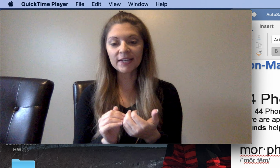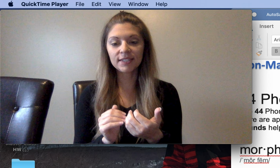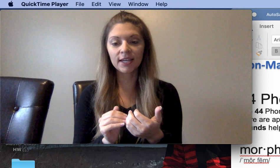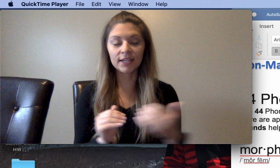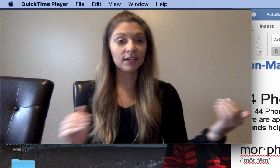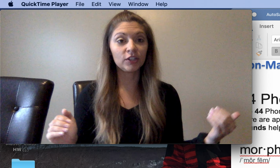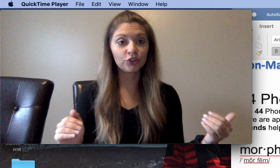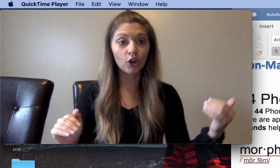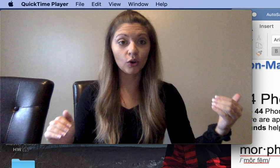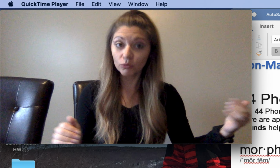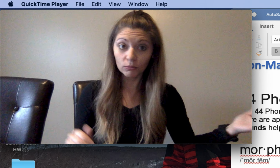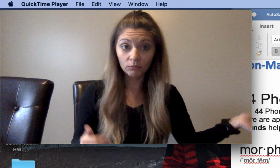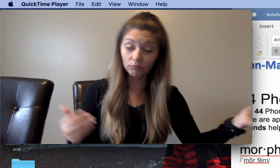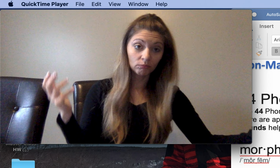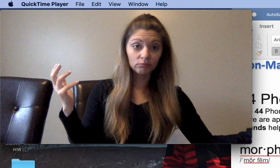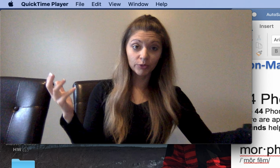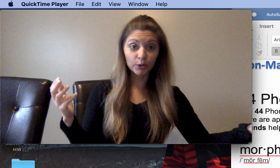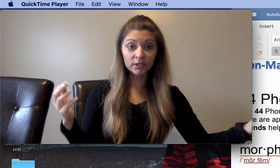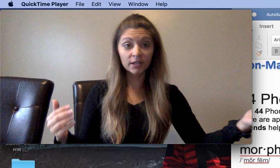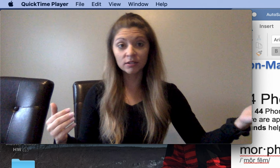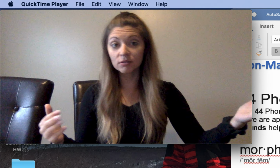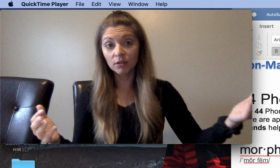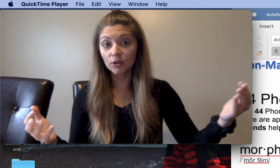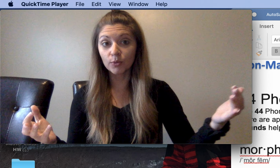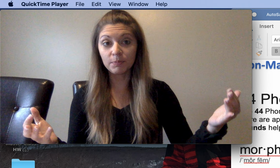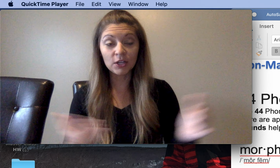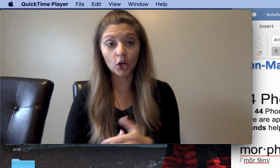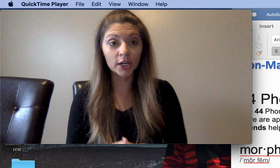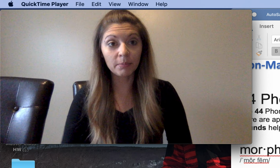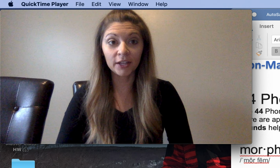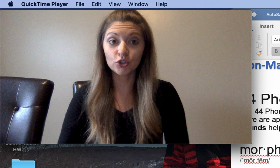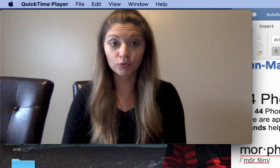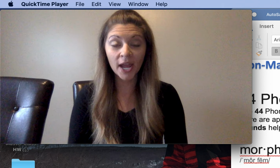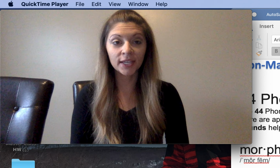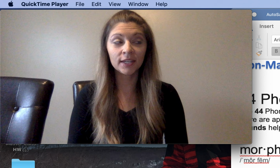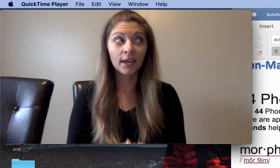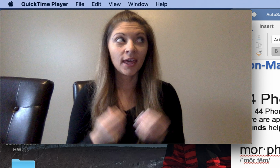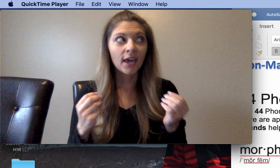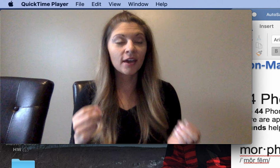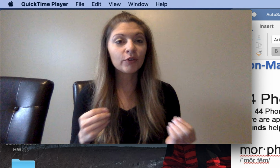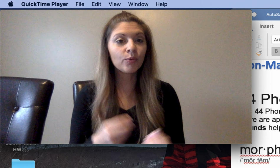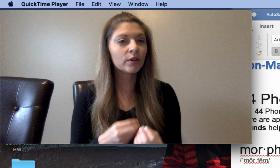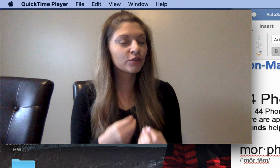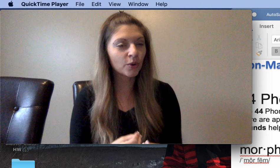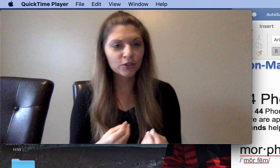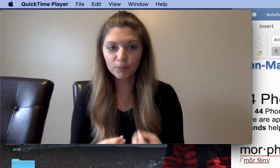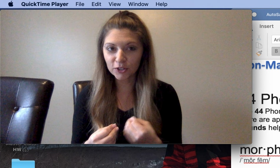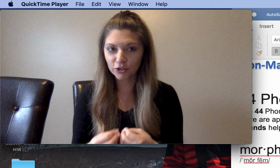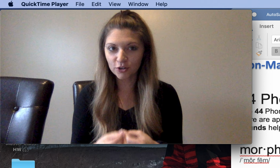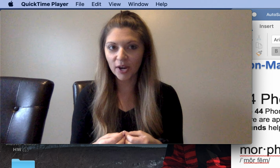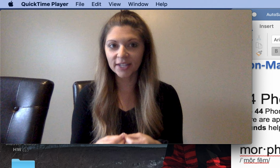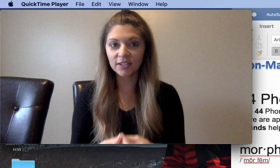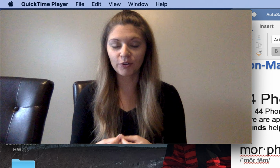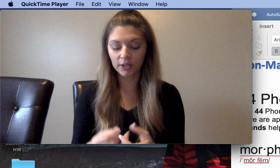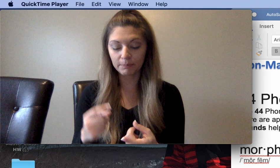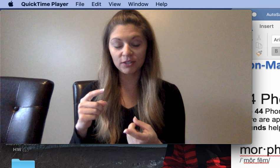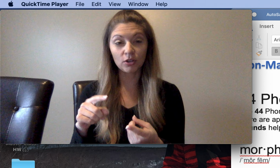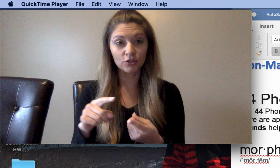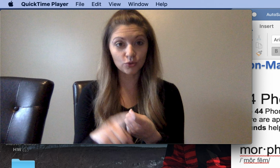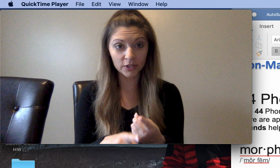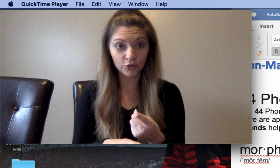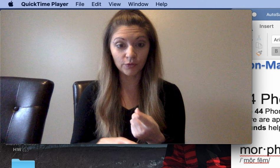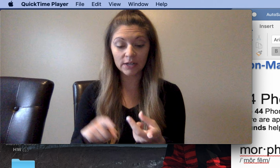If I say in English, oh, the princess was being guarded by a dragon, everyone is going to picture that dragon differently